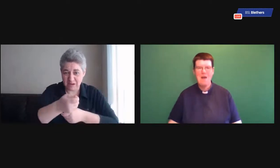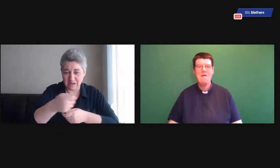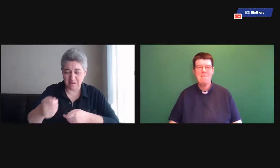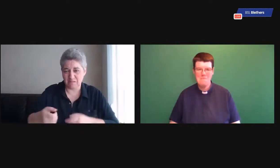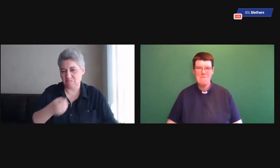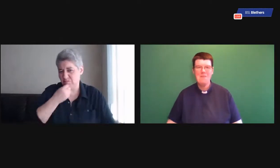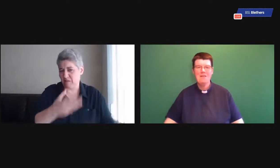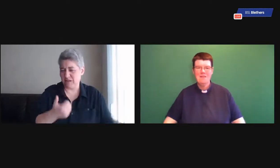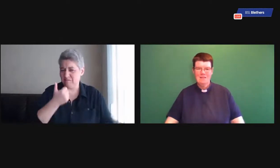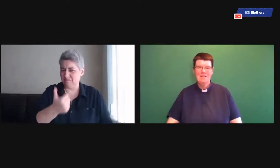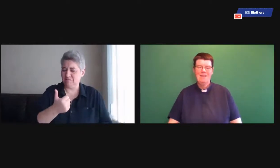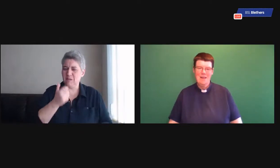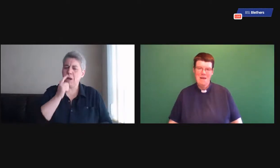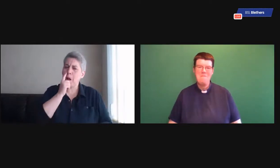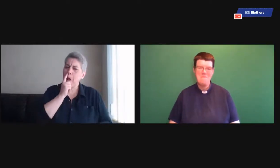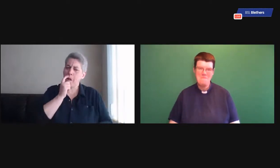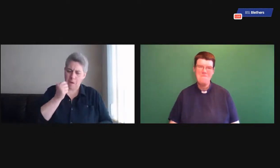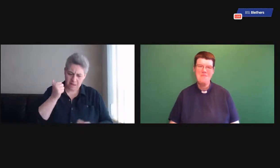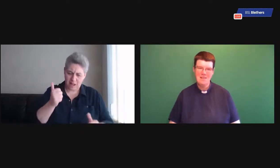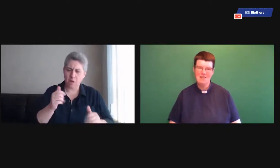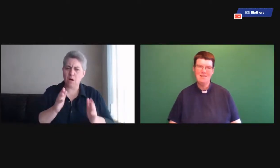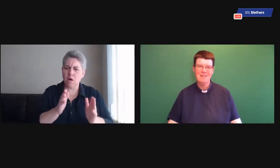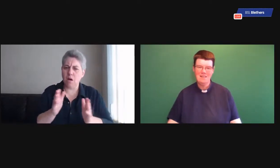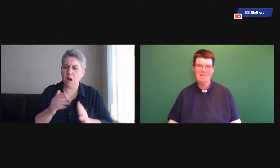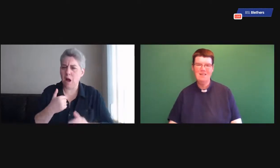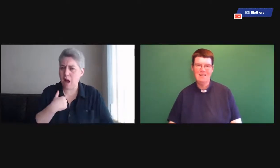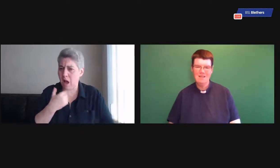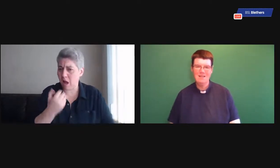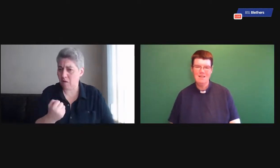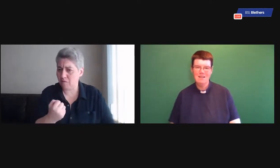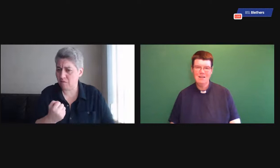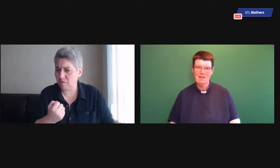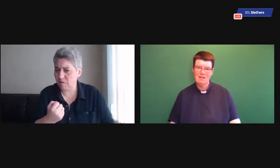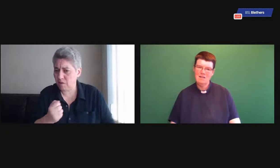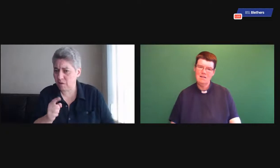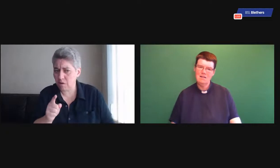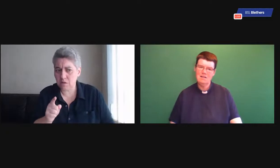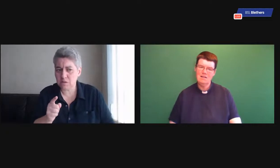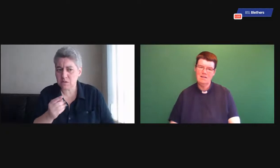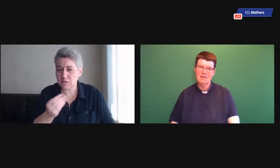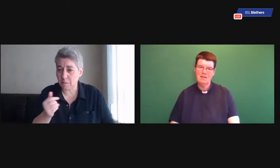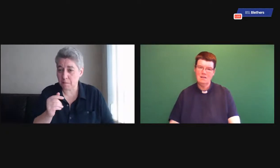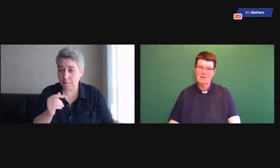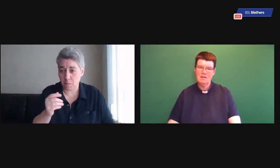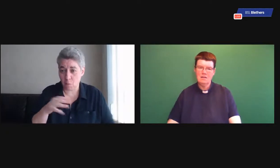was. And that was lovely, and they really, really appreciated that.